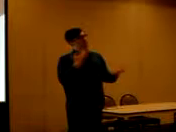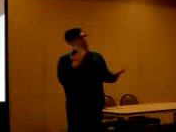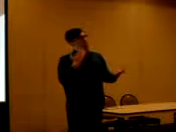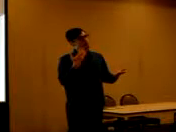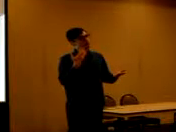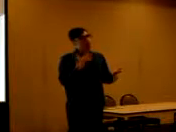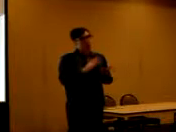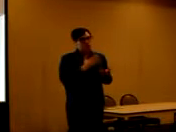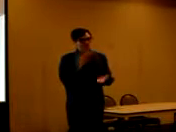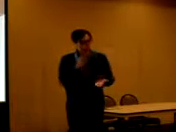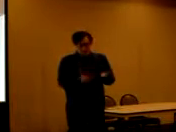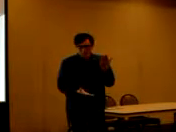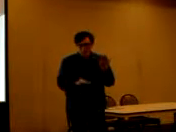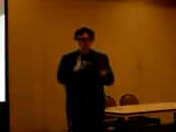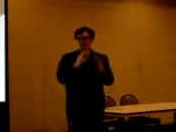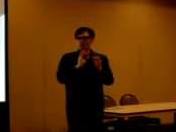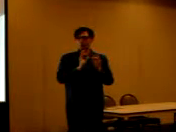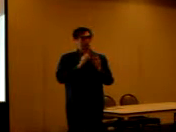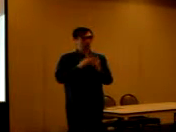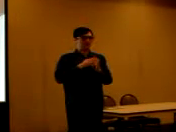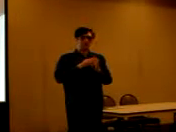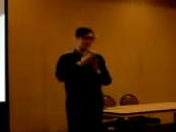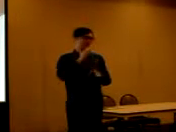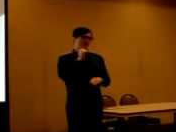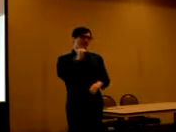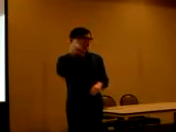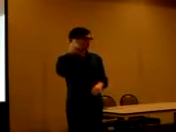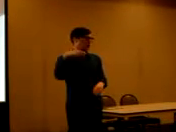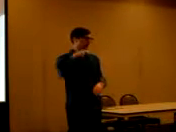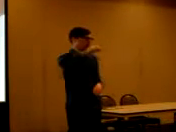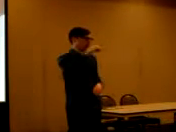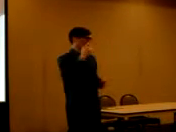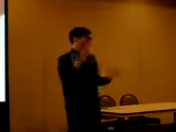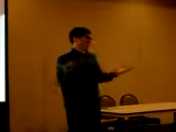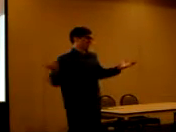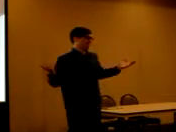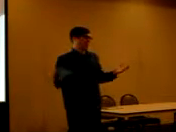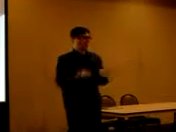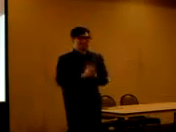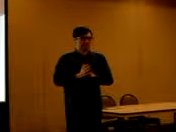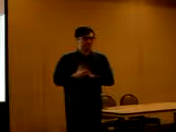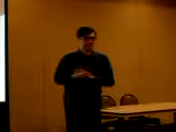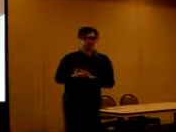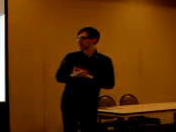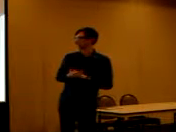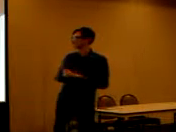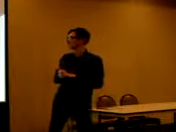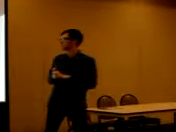deaf heart, maybe you should not interpret as a profession.